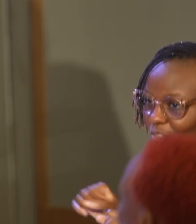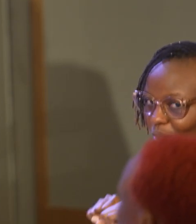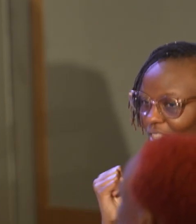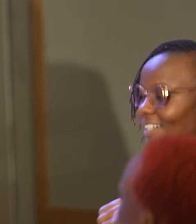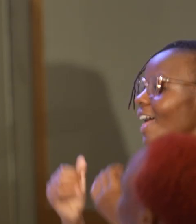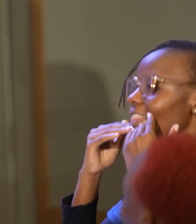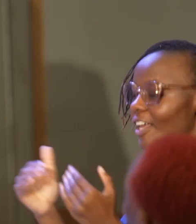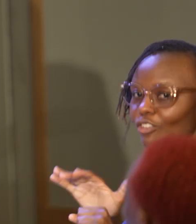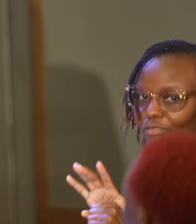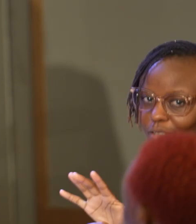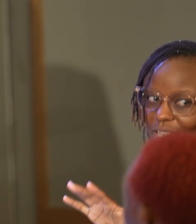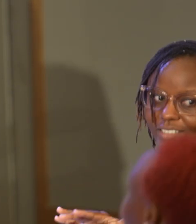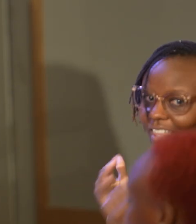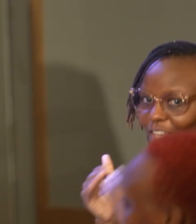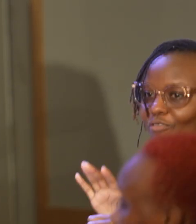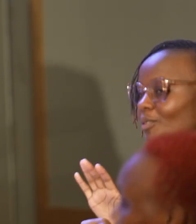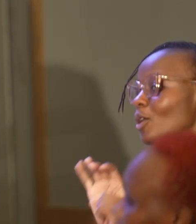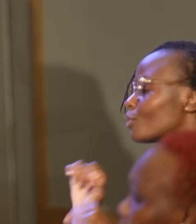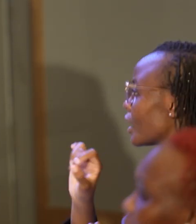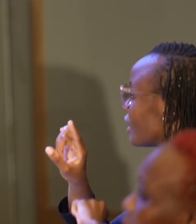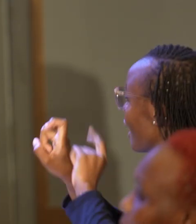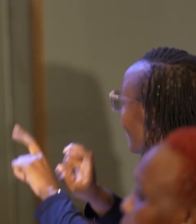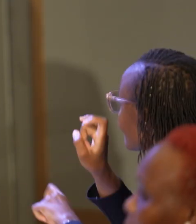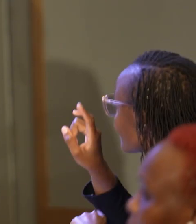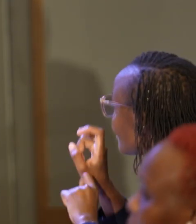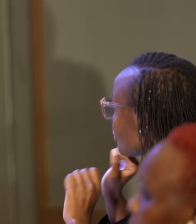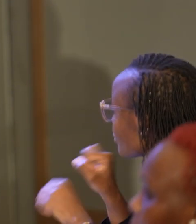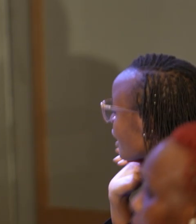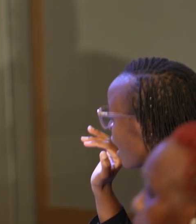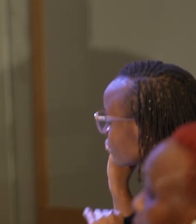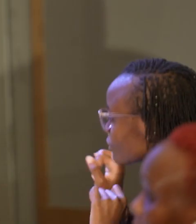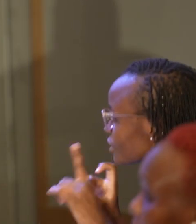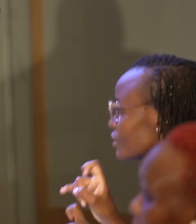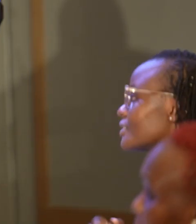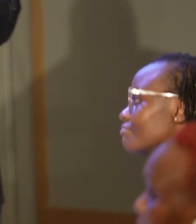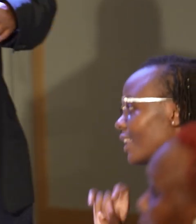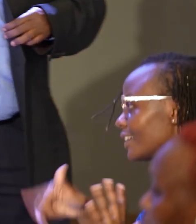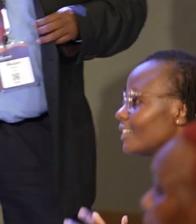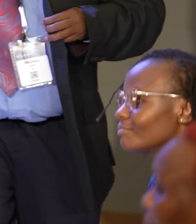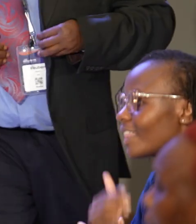I thank you very much. You can ask questions when the time is due. Thank you.